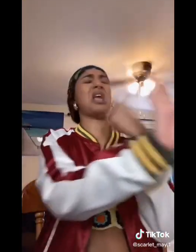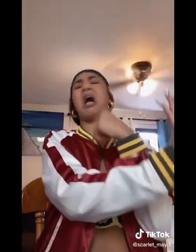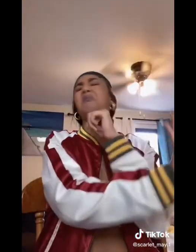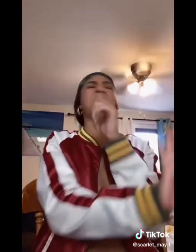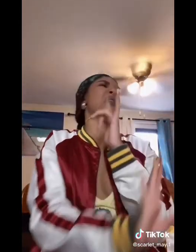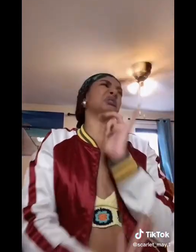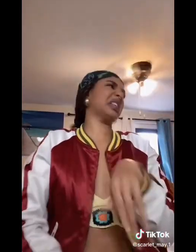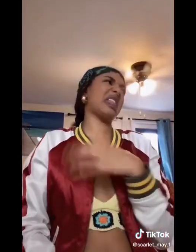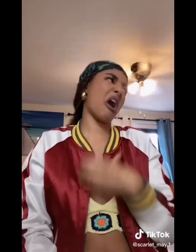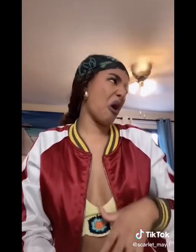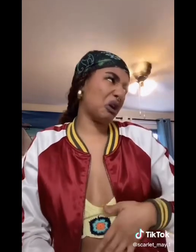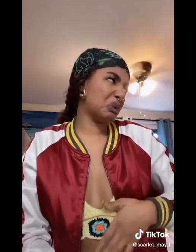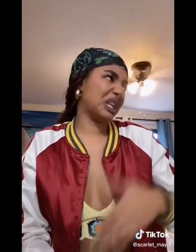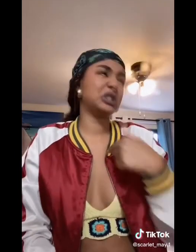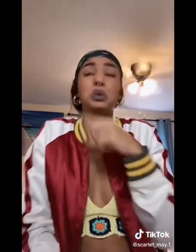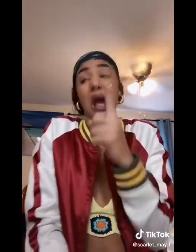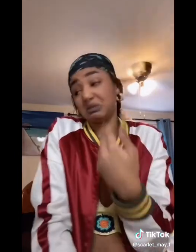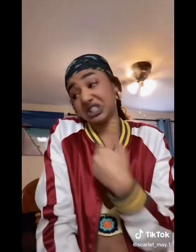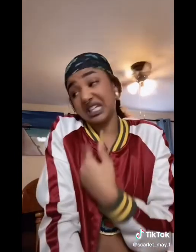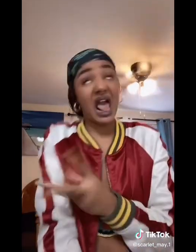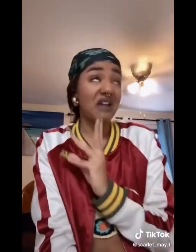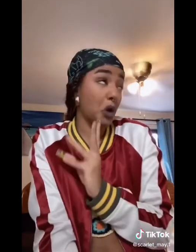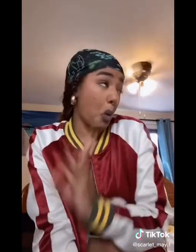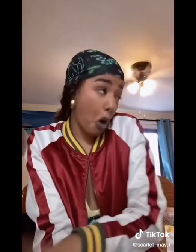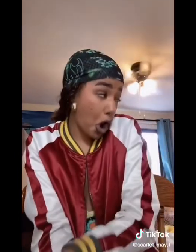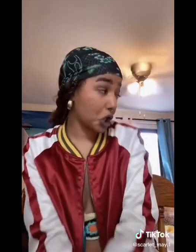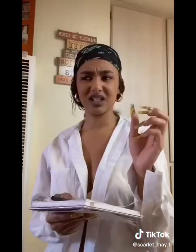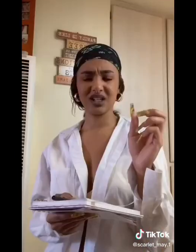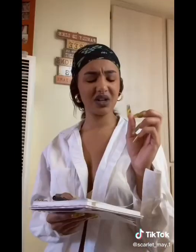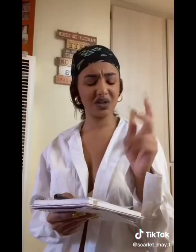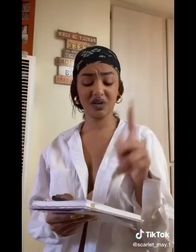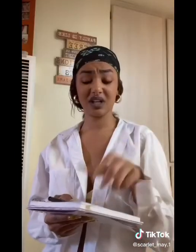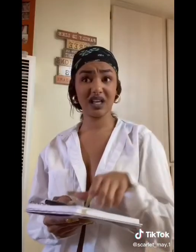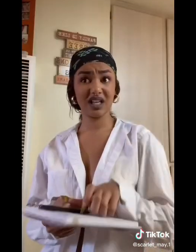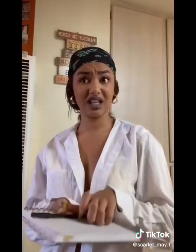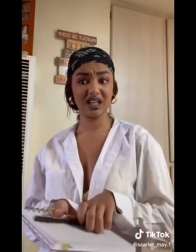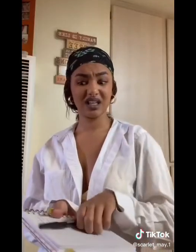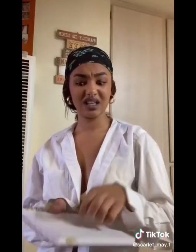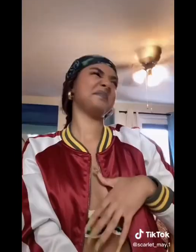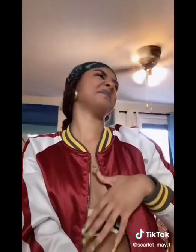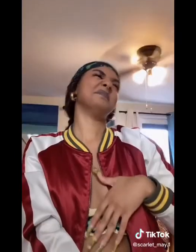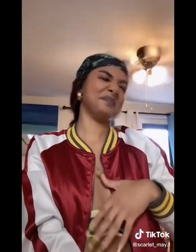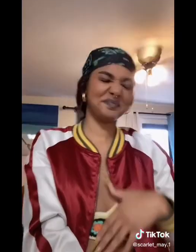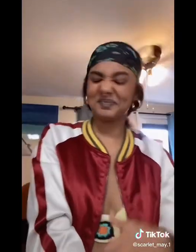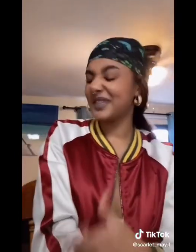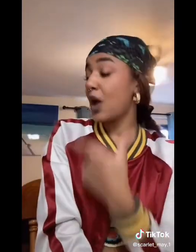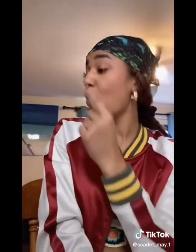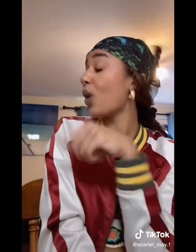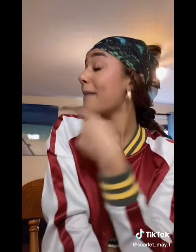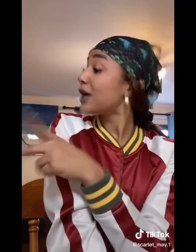not really that hungry, so I'm just gonna have a water, okay? And what about you,